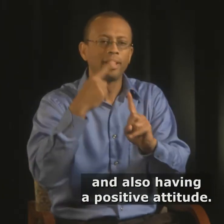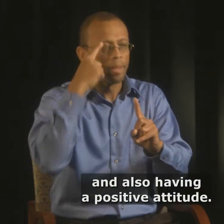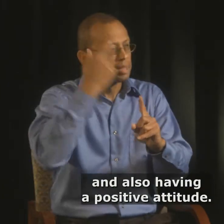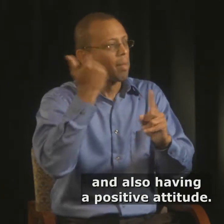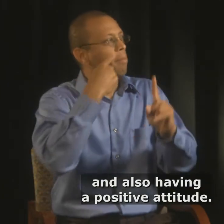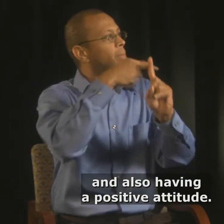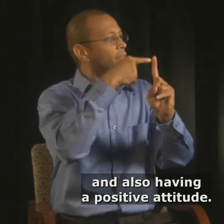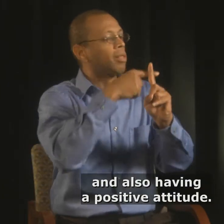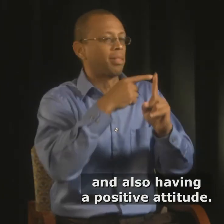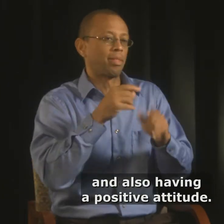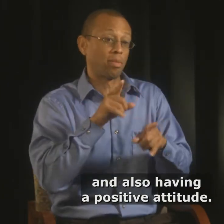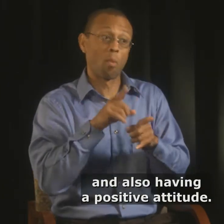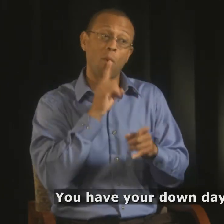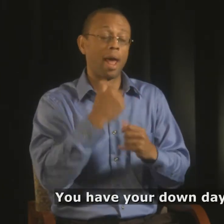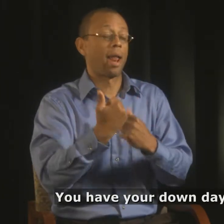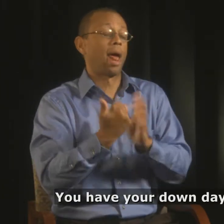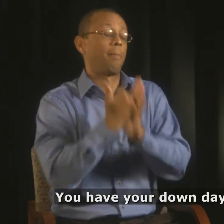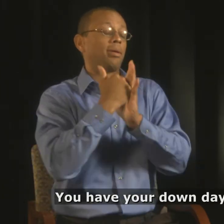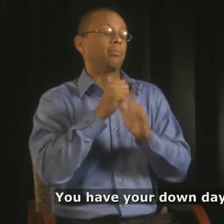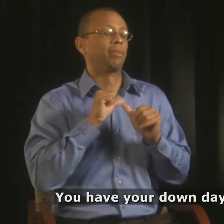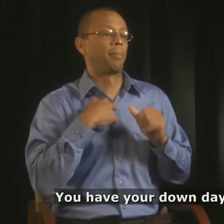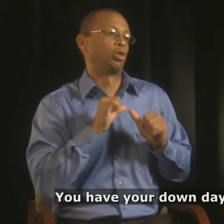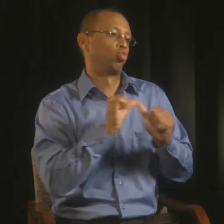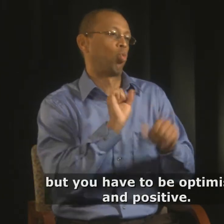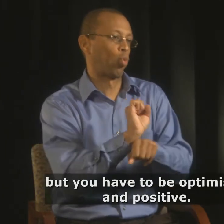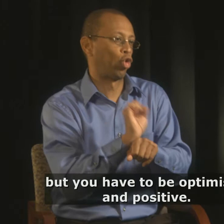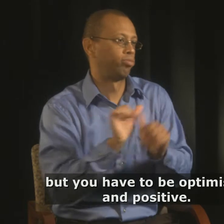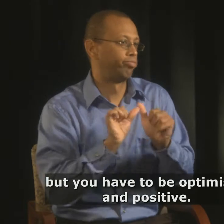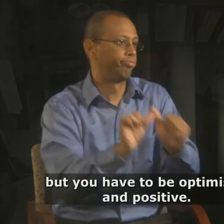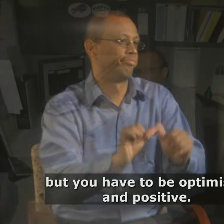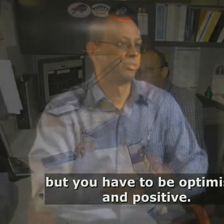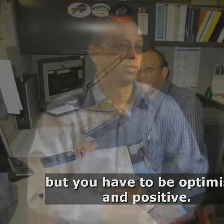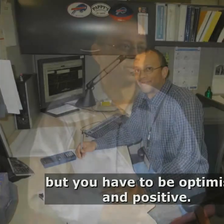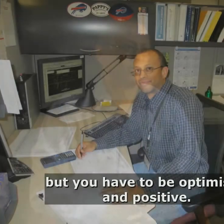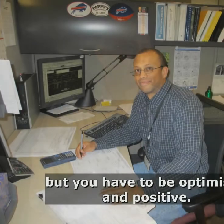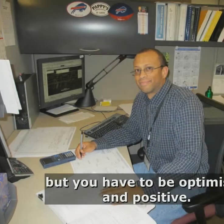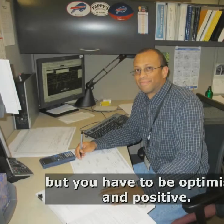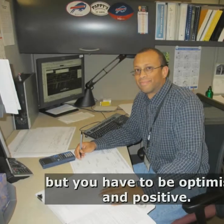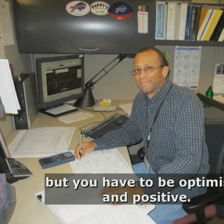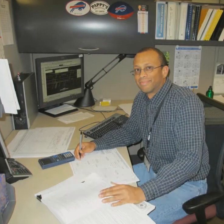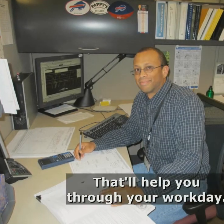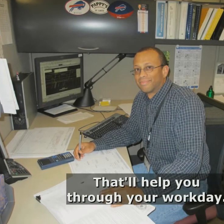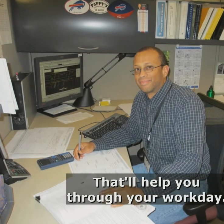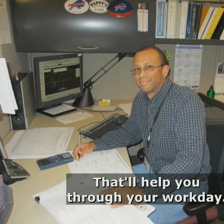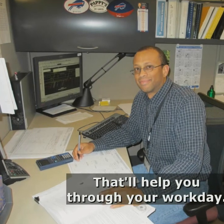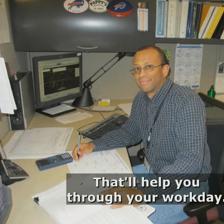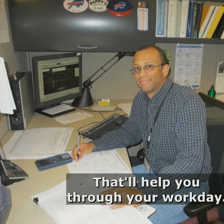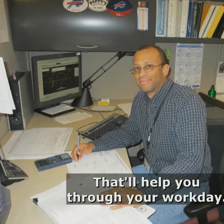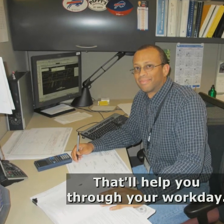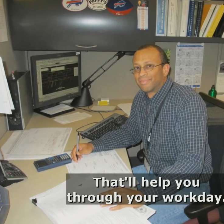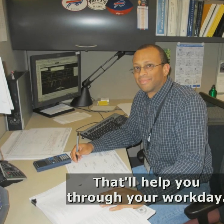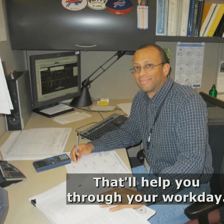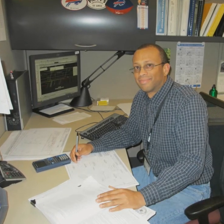attitude. You have your down days, but you do have to be optimistic and positive. That'll help you through your workday.